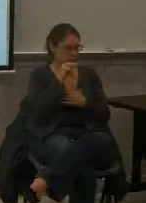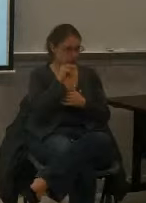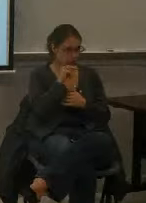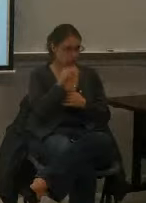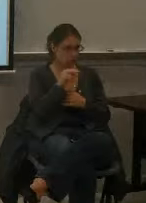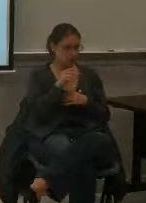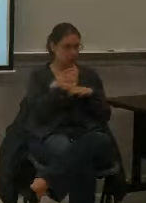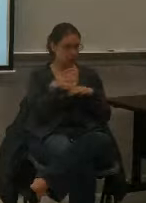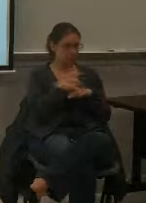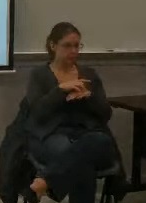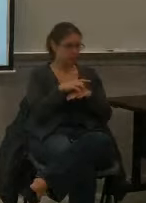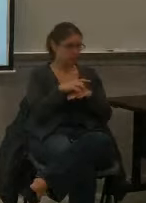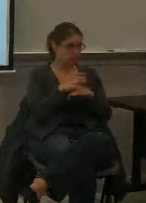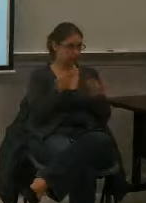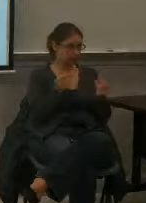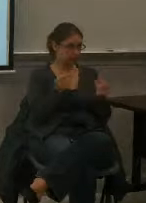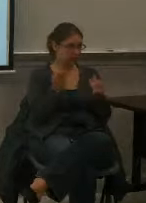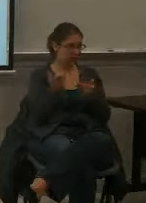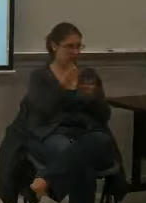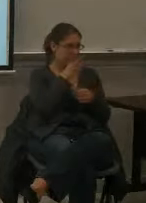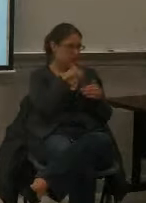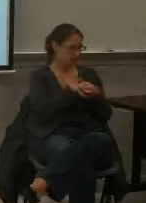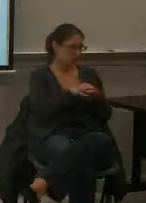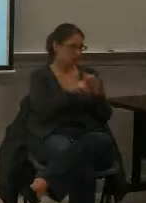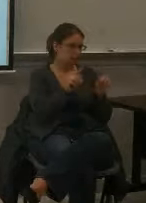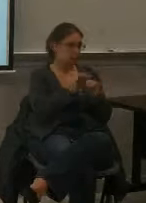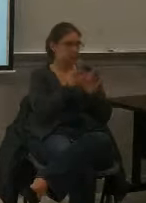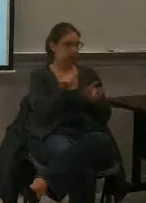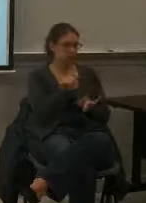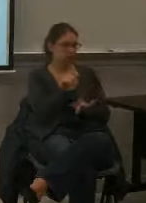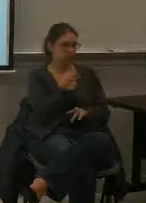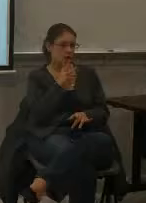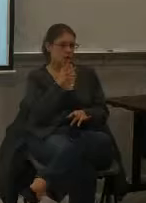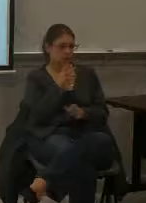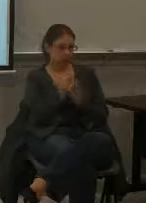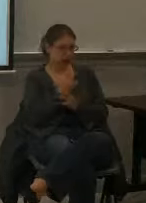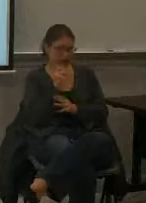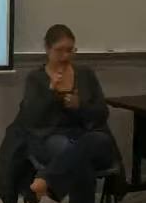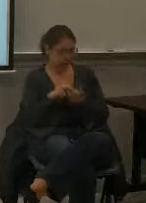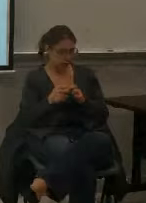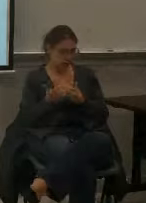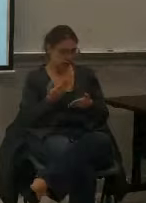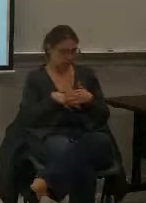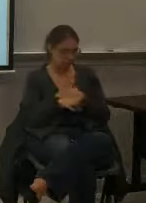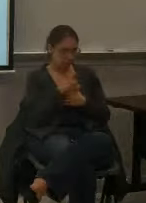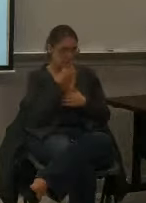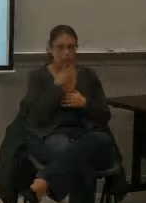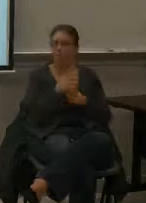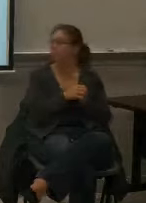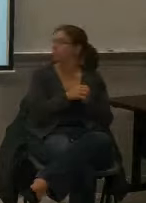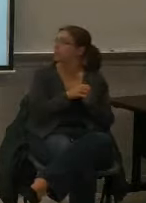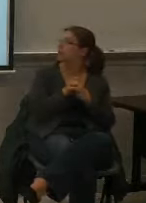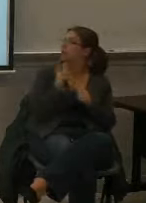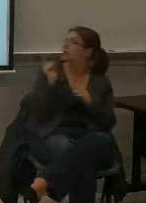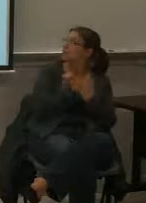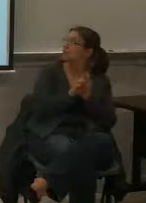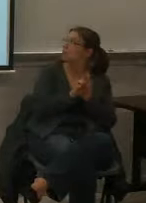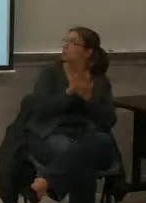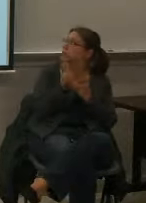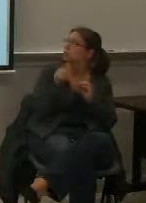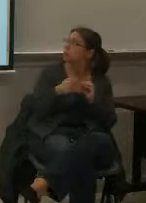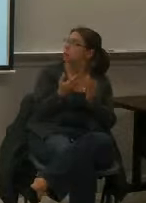In terrestrial systems, they also help bring water in, but obviously aquatic, that's not going to be a problem. This is an example that we actually